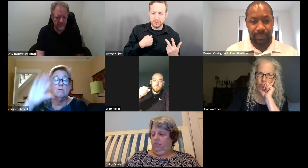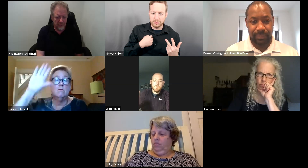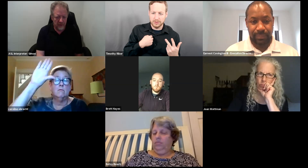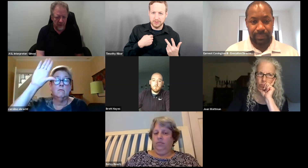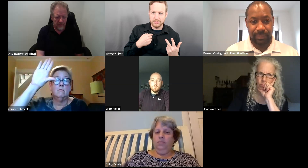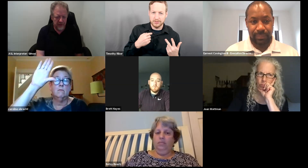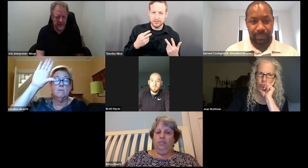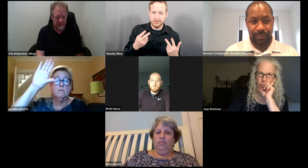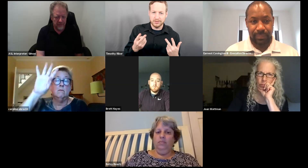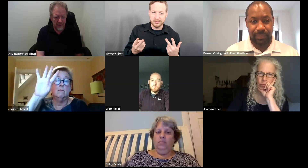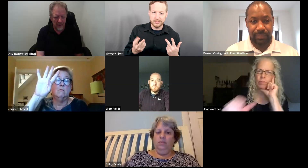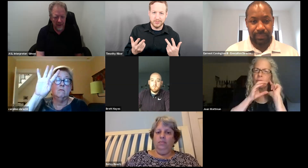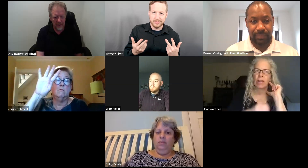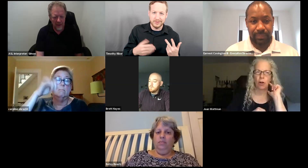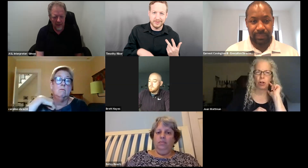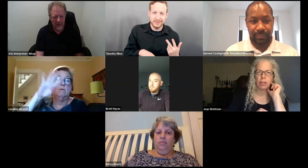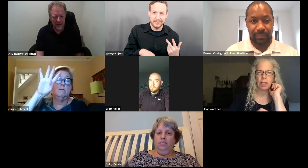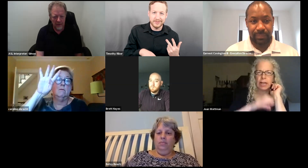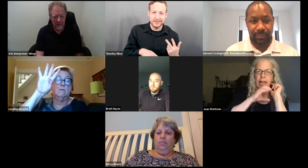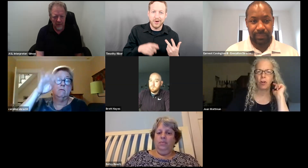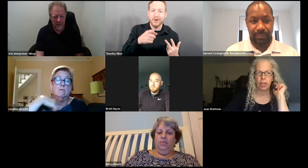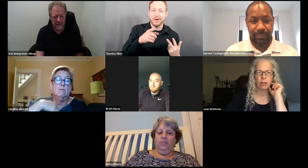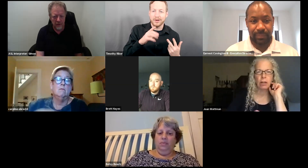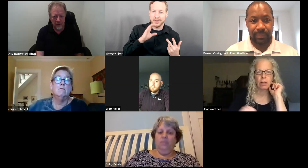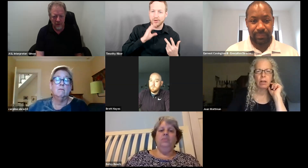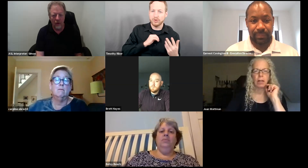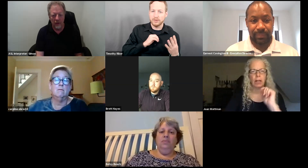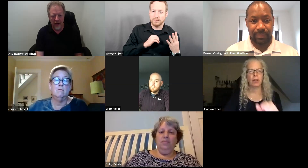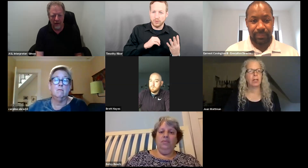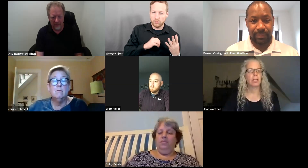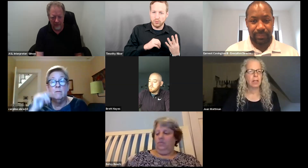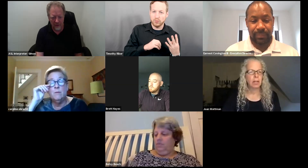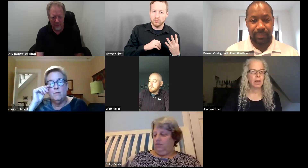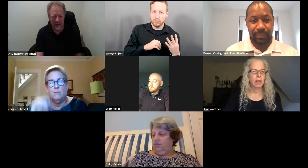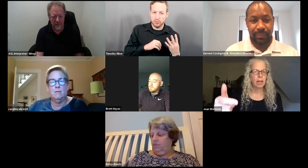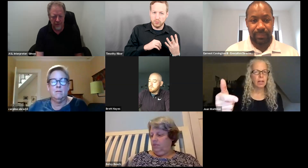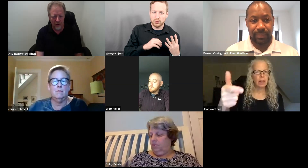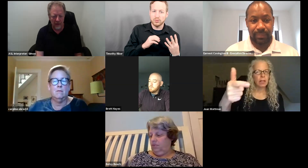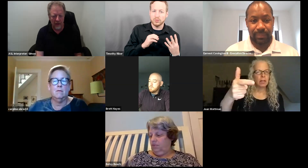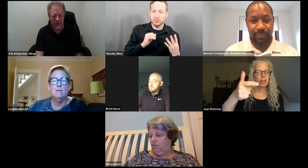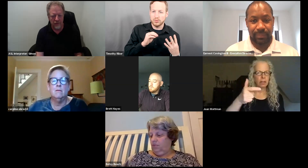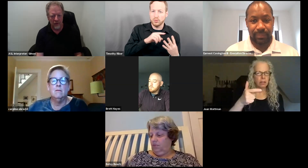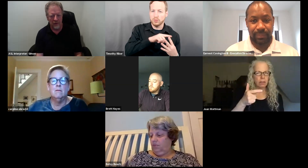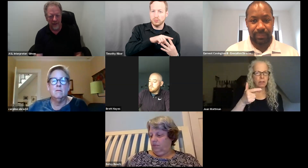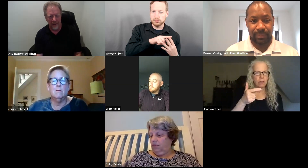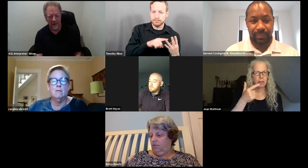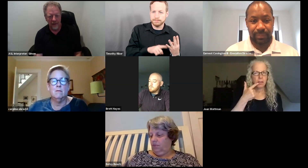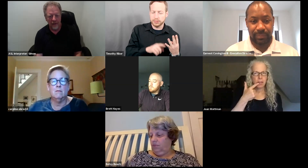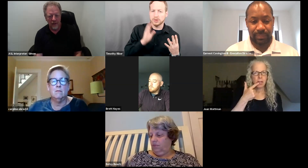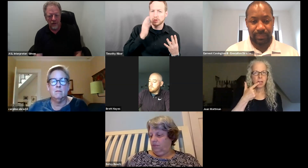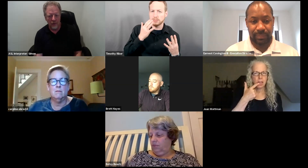myself, so it's three of us. And Carolyn. Two, three, oh, and Carolyn. Okay, that's four. Caroline is four,